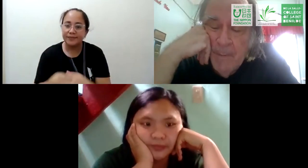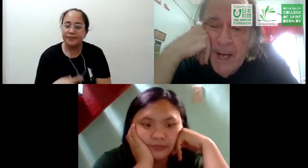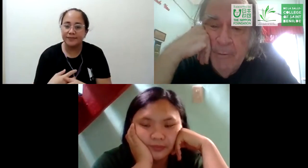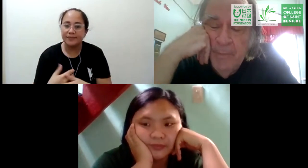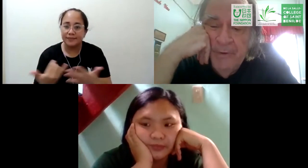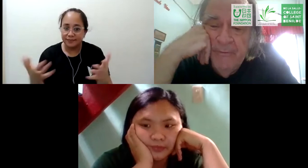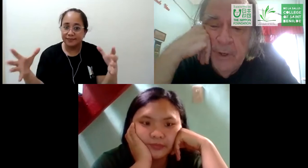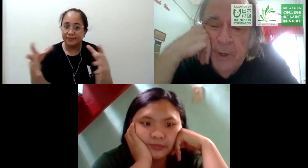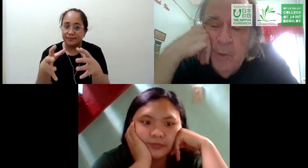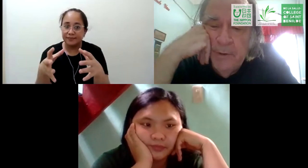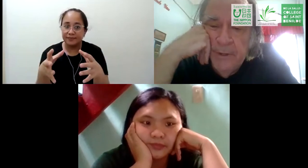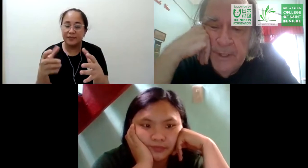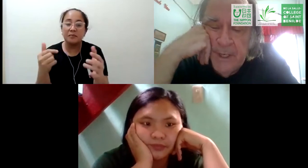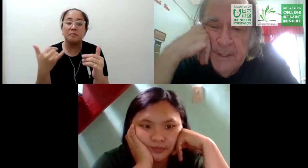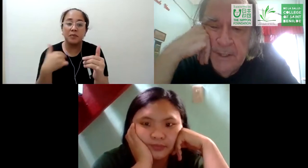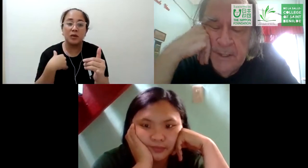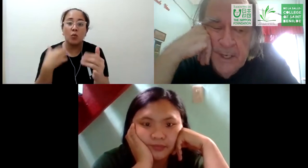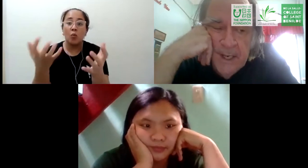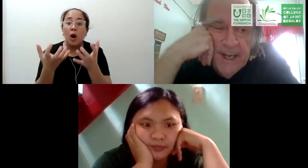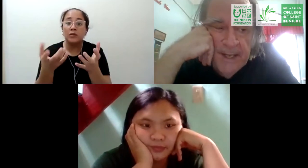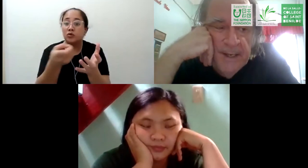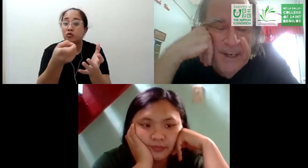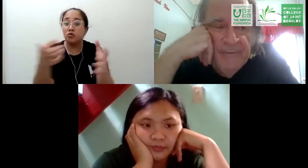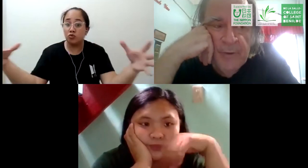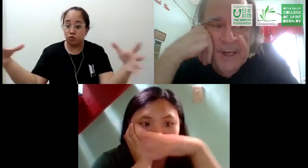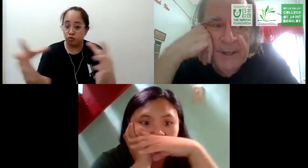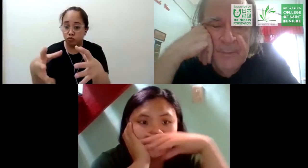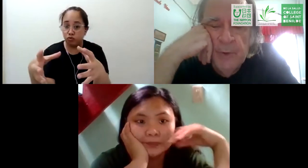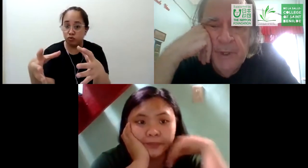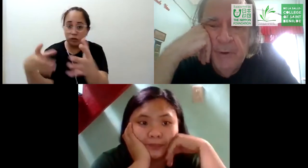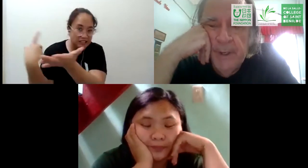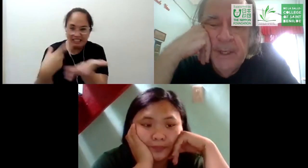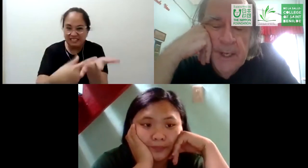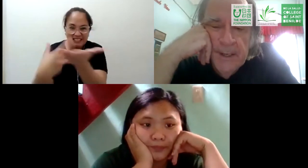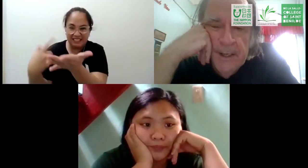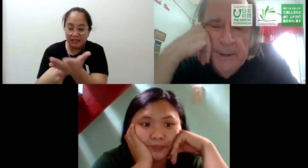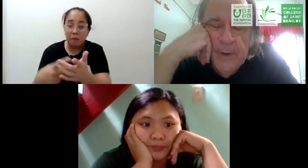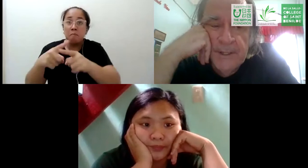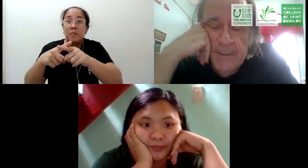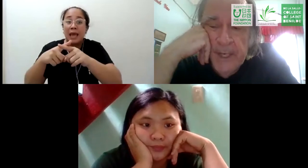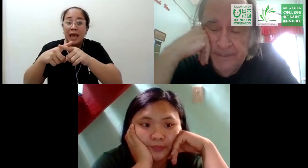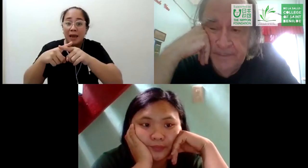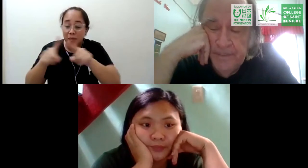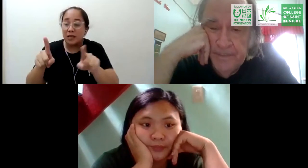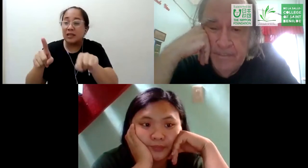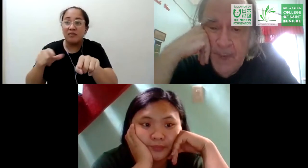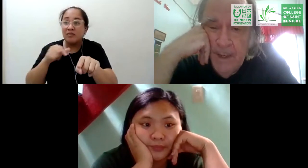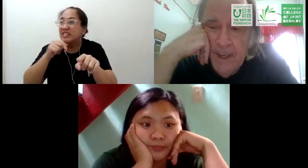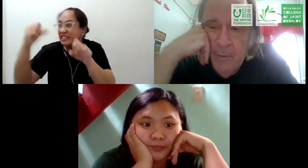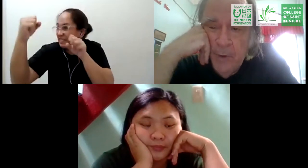But I would prefer you all to discuss this. And then if you can't come to an agreement, then you ask me. And then I will